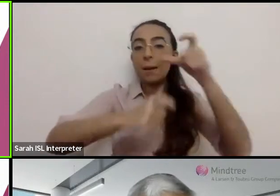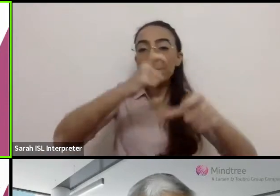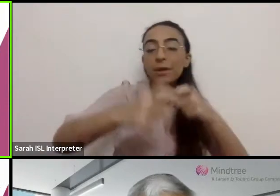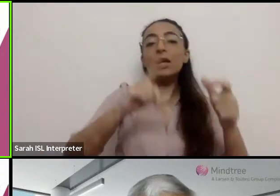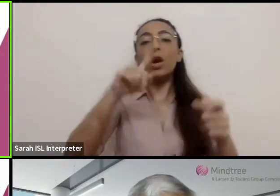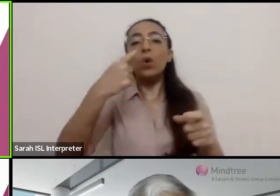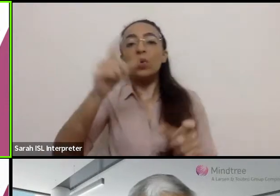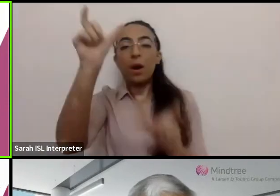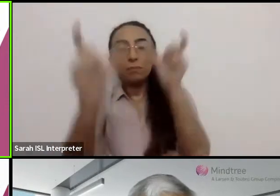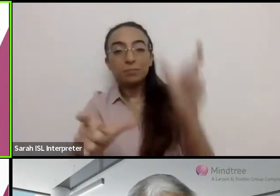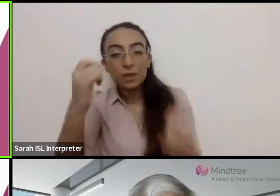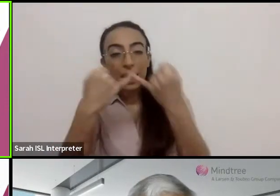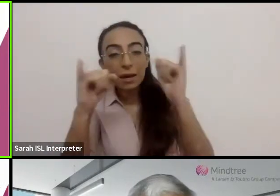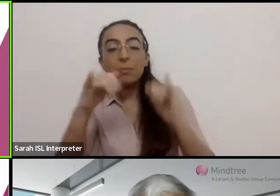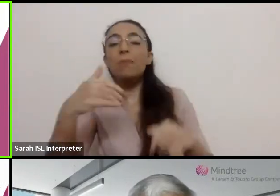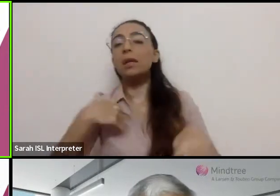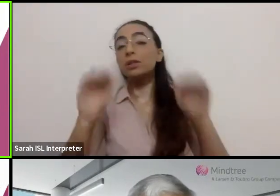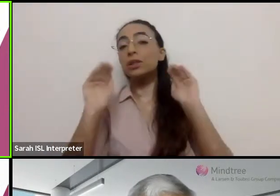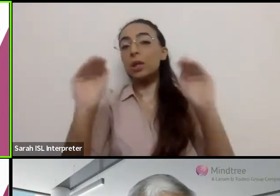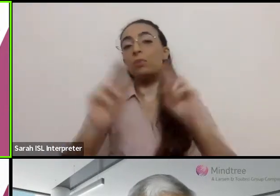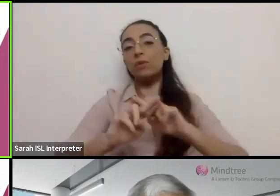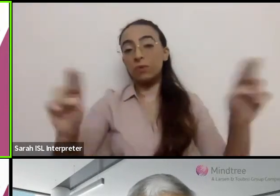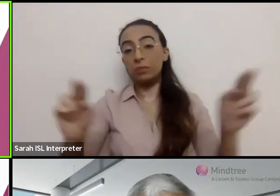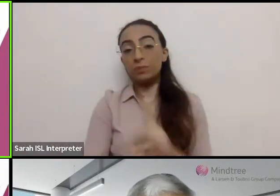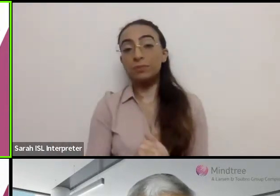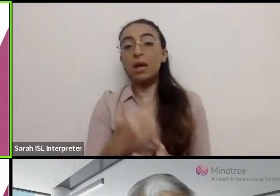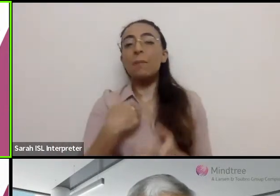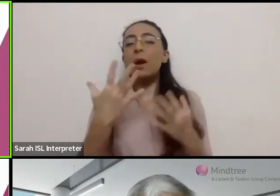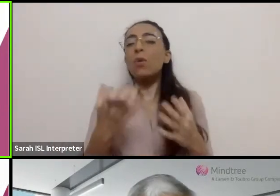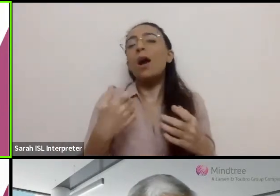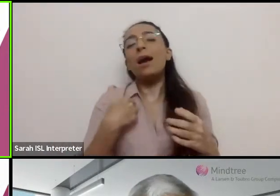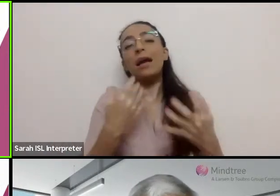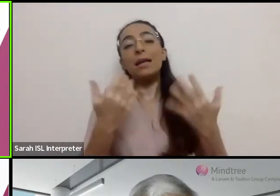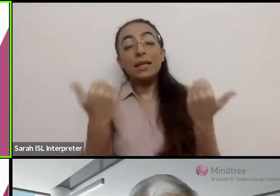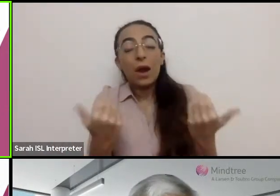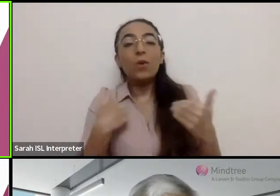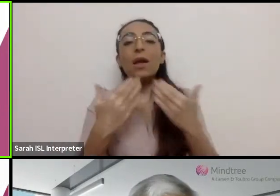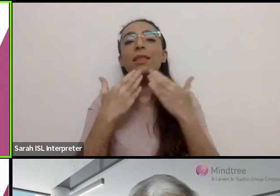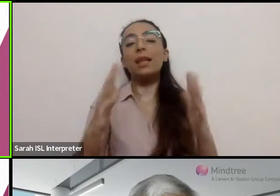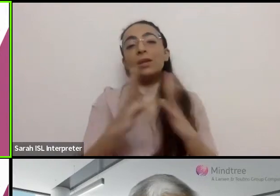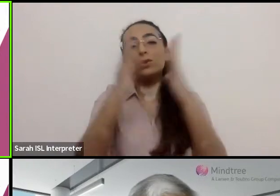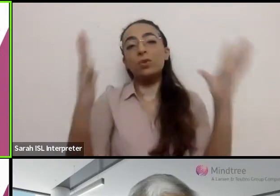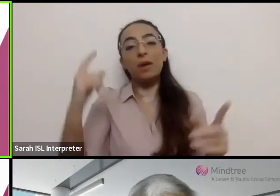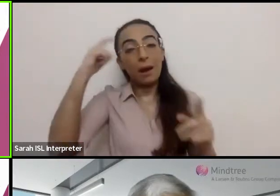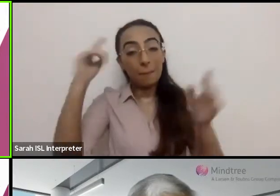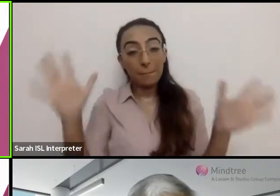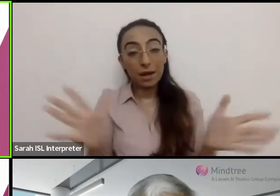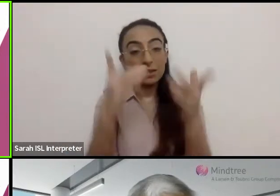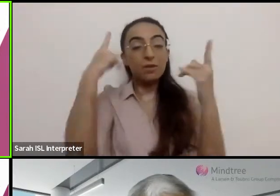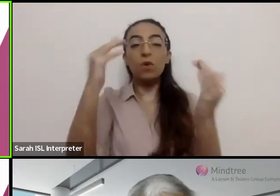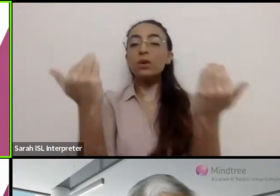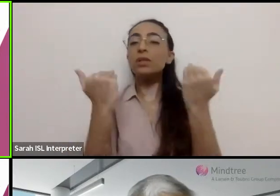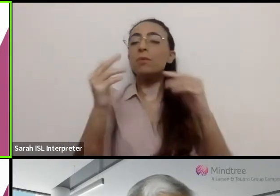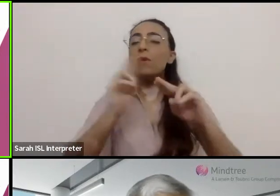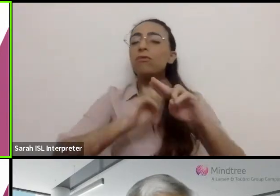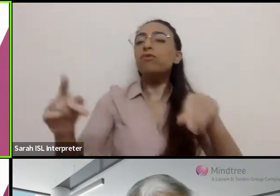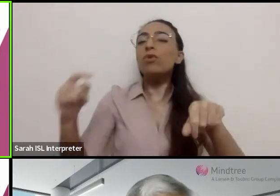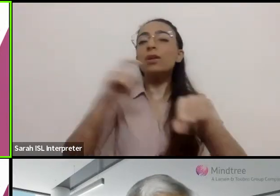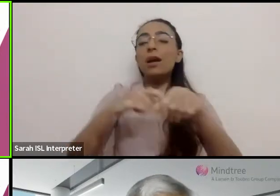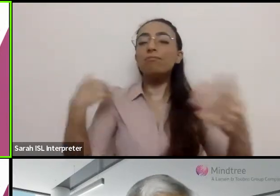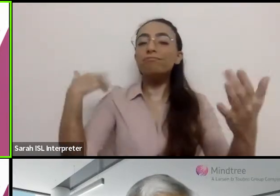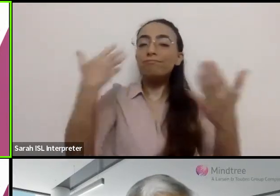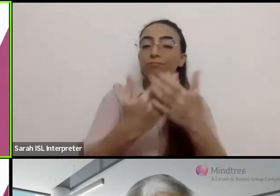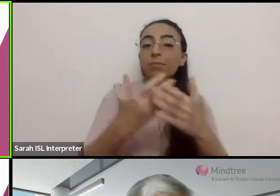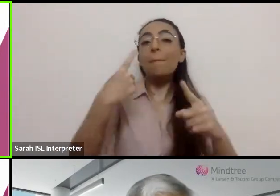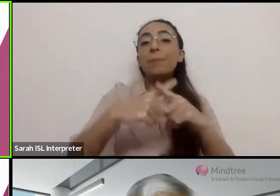like to take this opportunity to thank Mindtree for their continued support and for sharing our vision of an inclusive